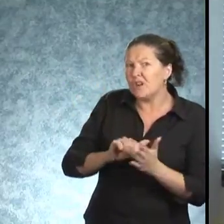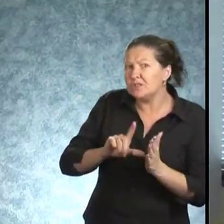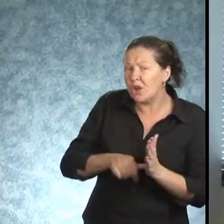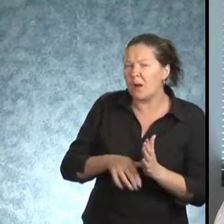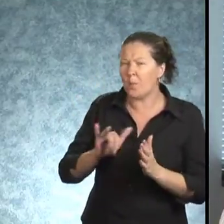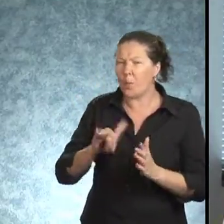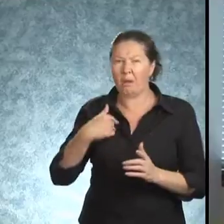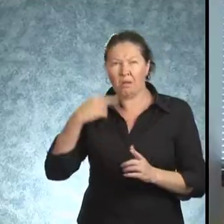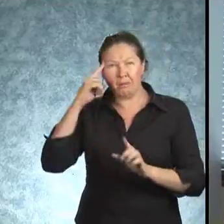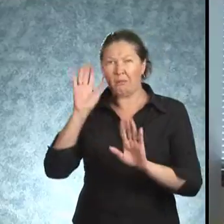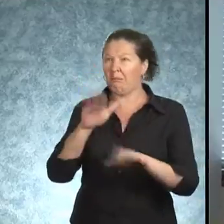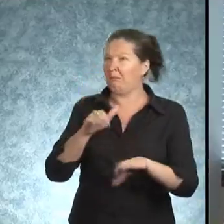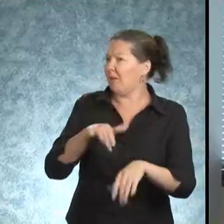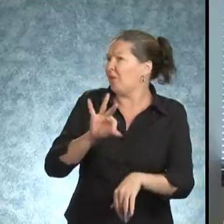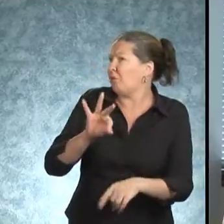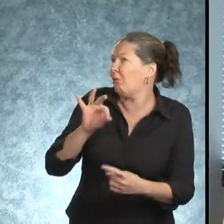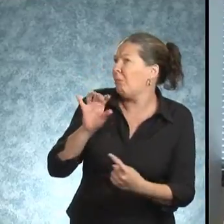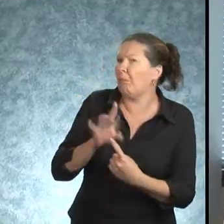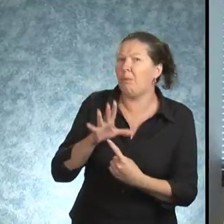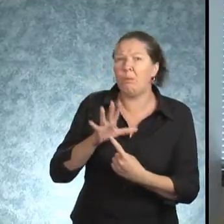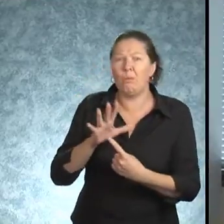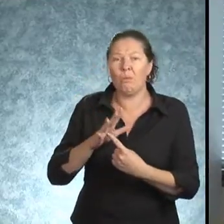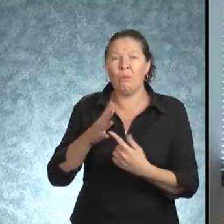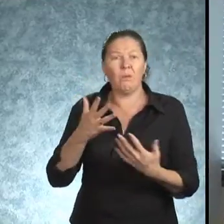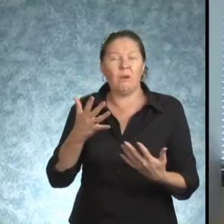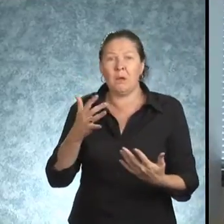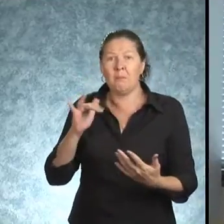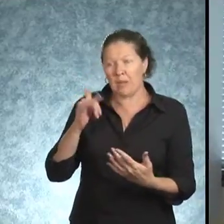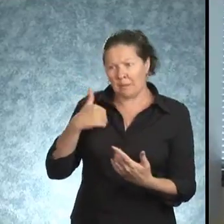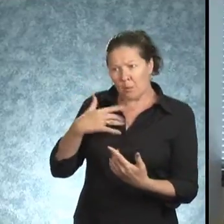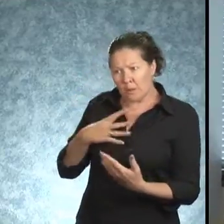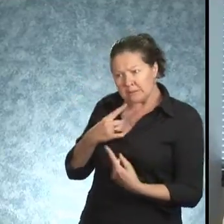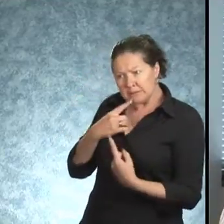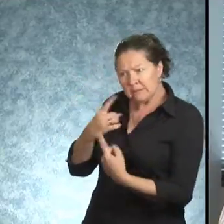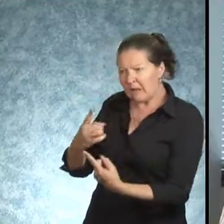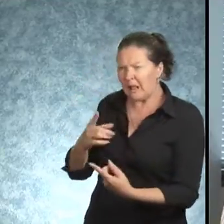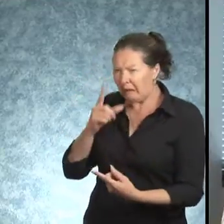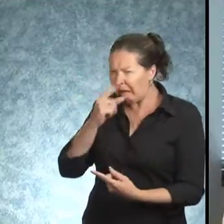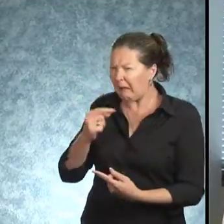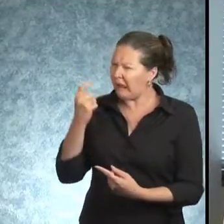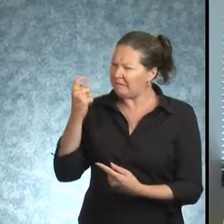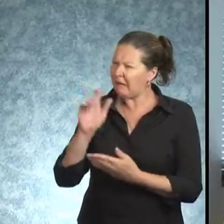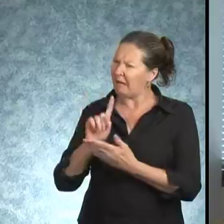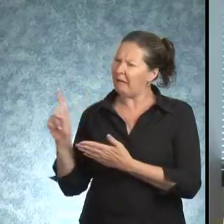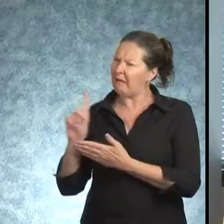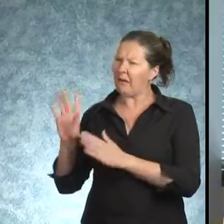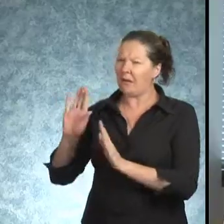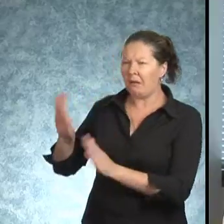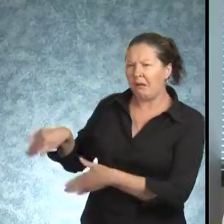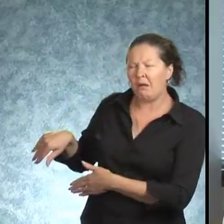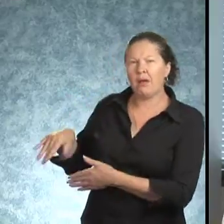that important to you, or even why it's something that you think can be put aside for